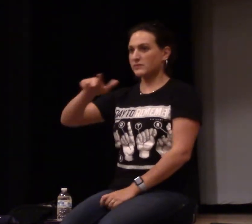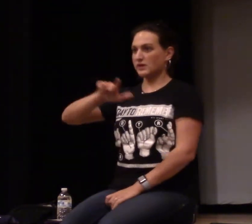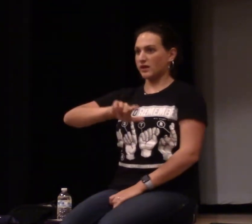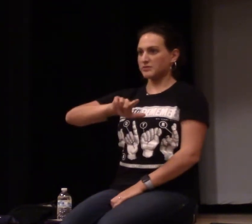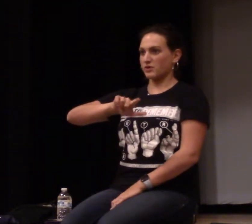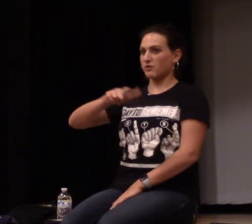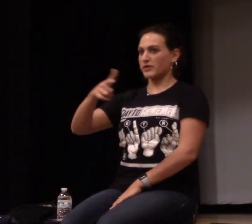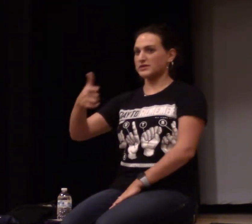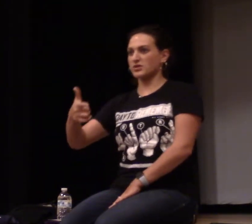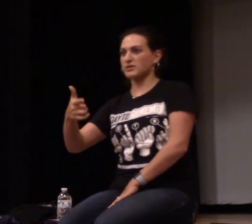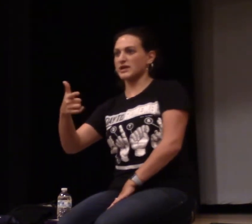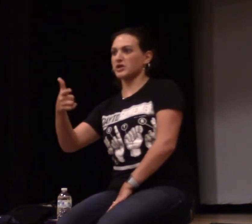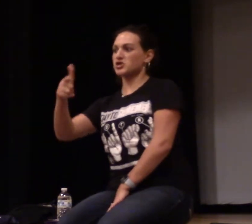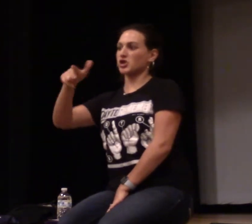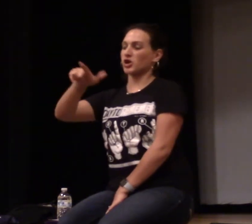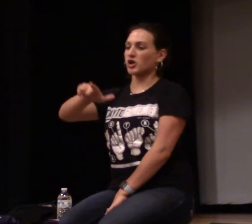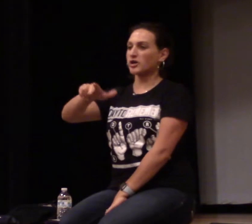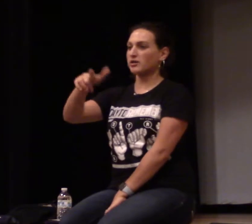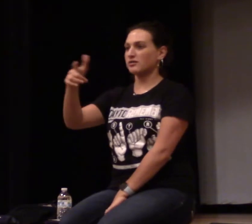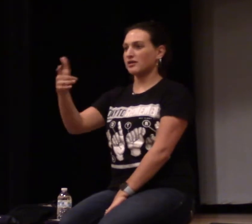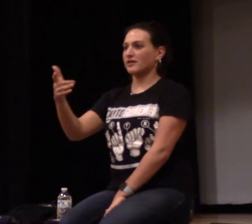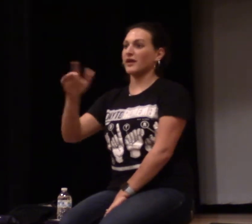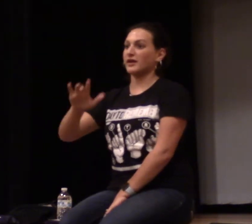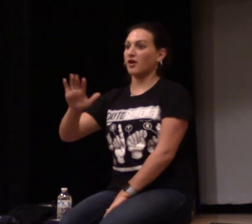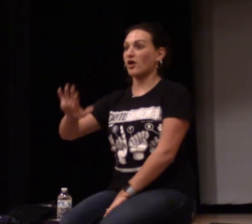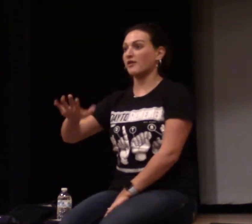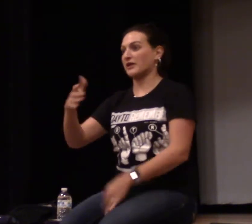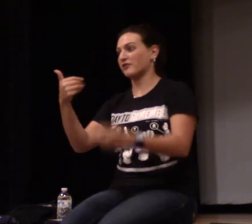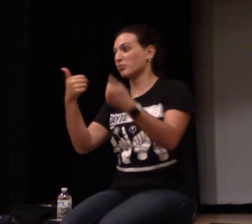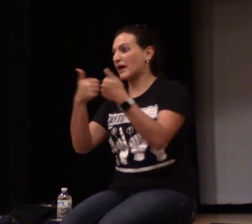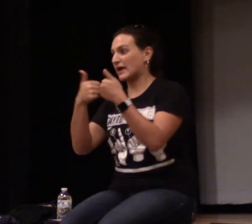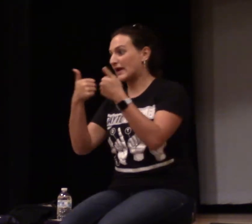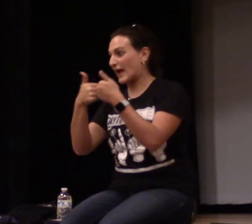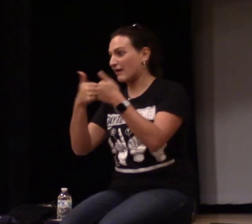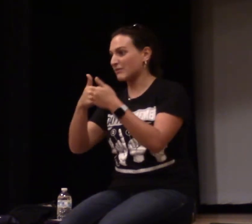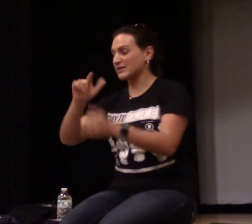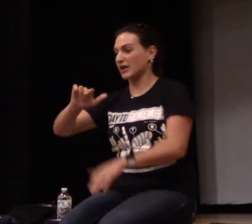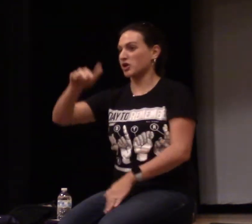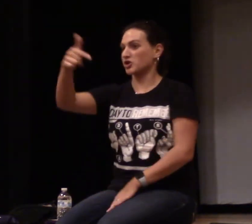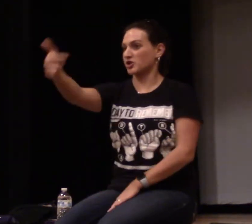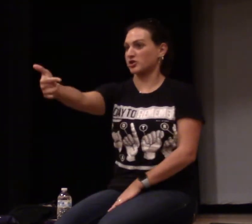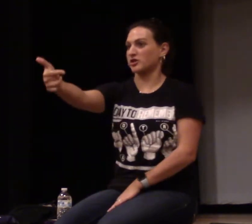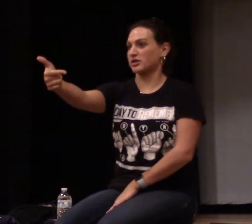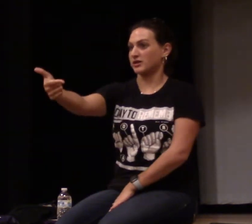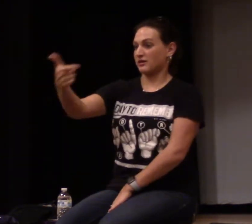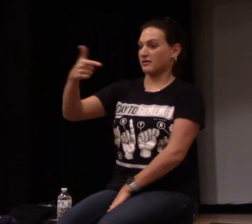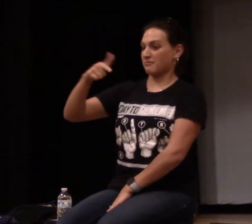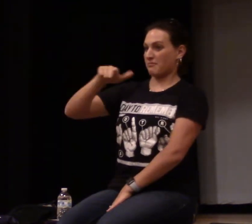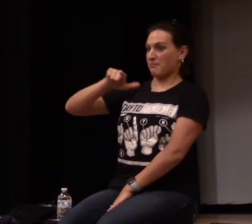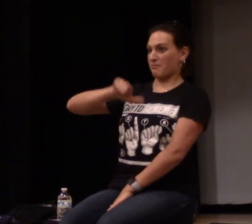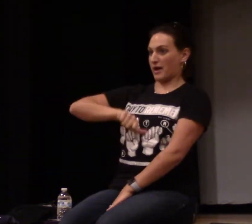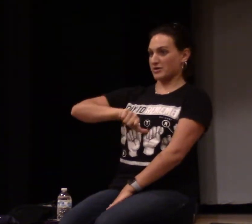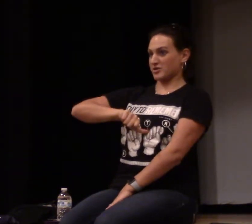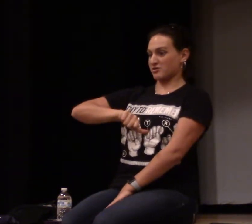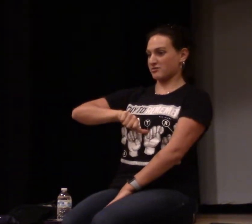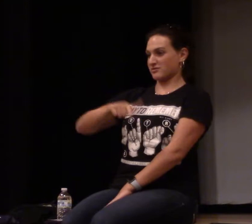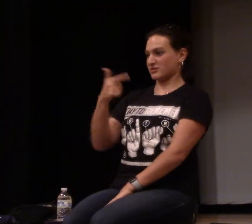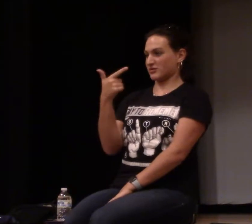Yeah, so this is almost like turn, like if you're playing a game, it's like your turn, my turn, so it's like an